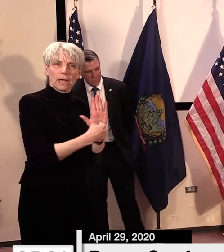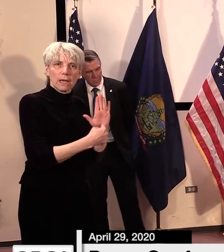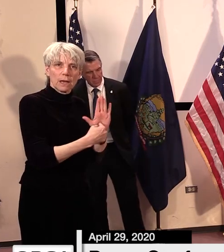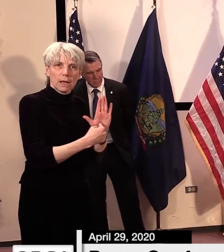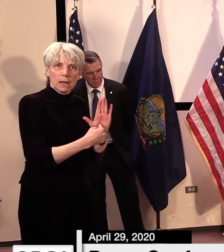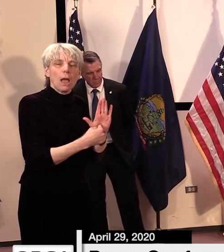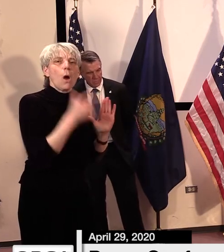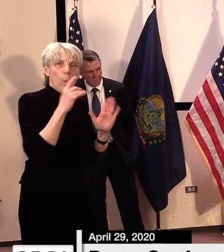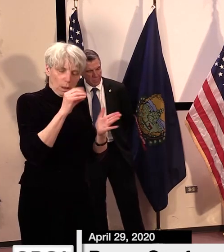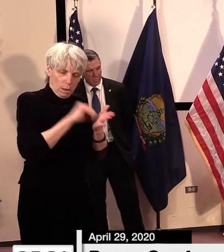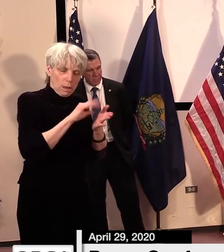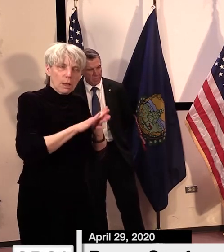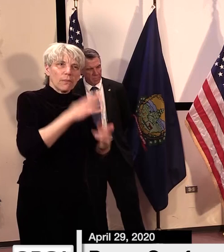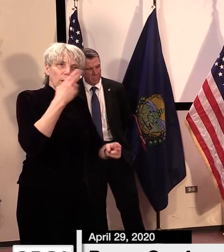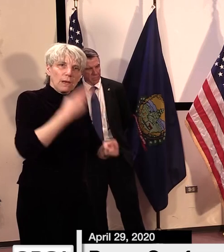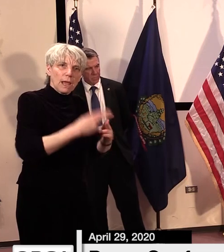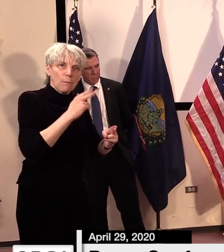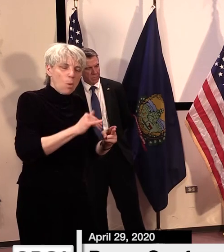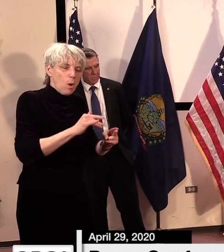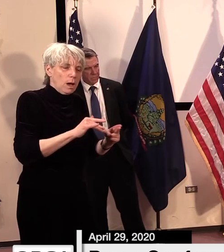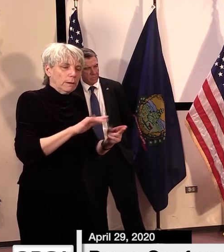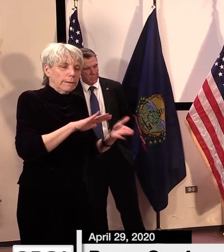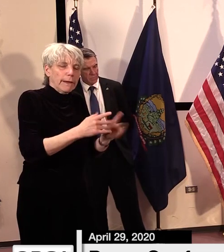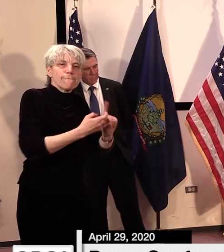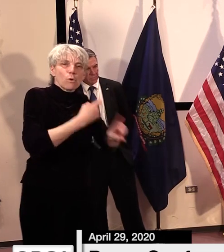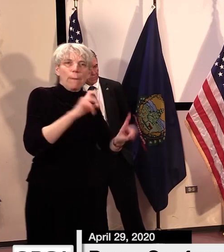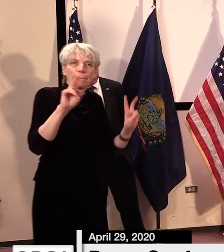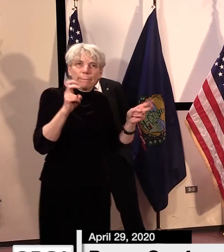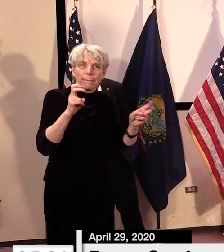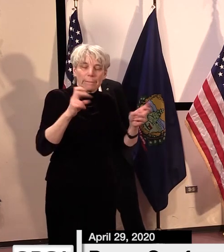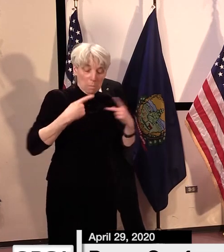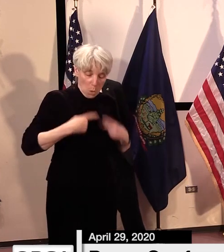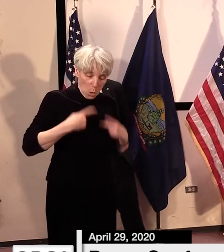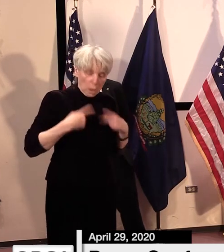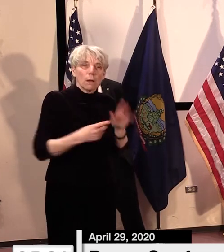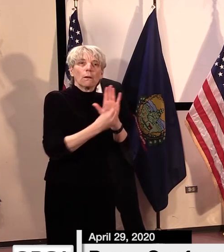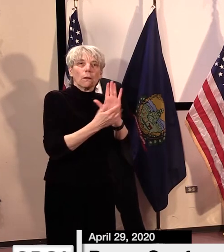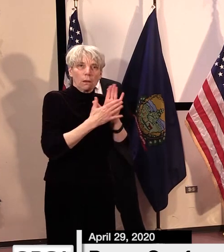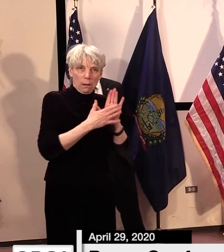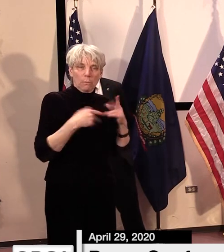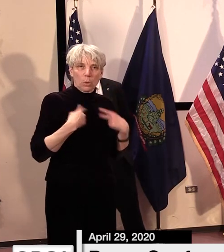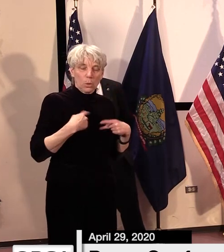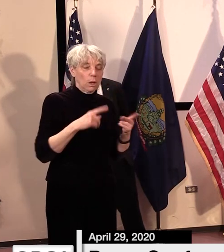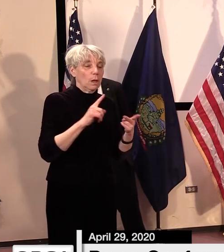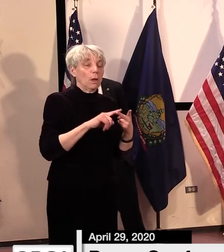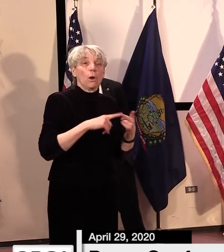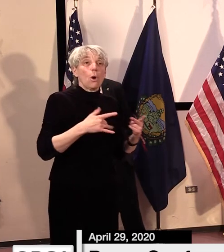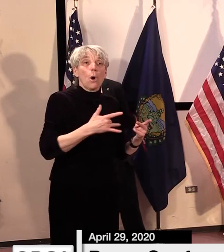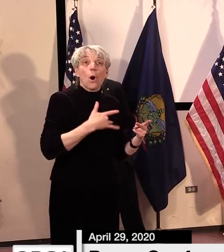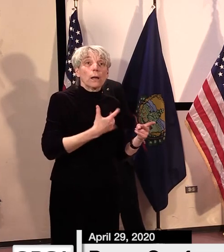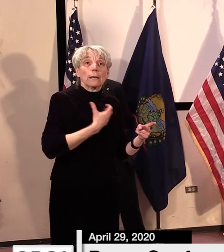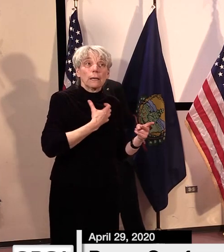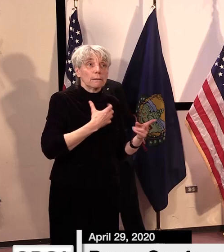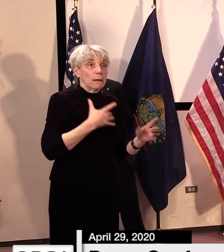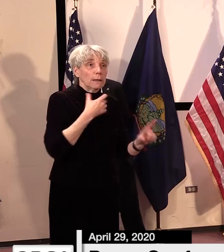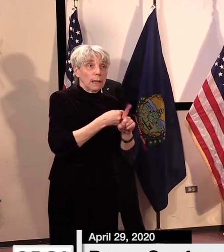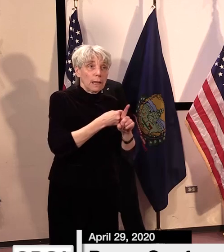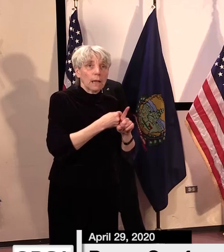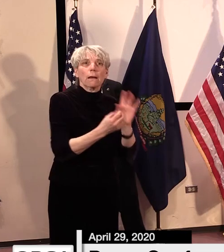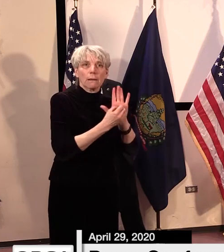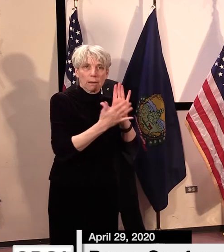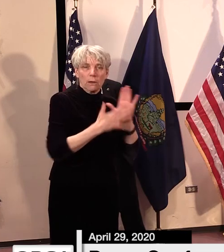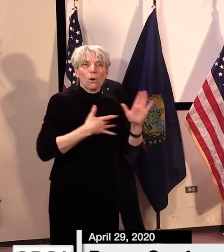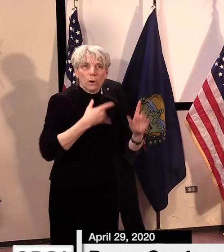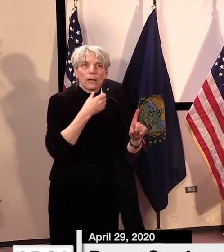but if there's a belief that there was actually another illness on top of that terminal illness